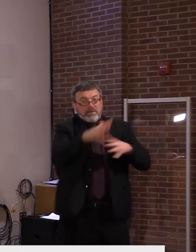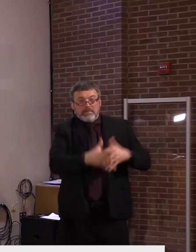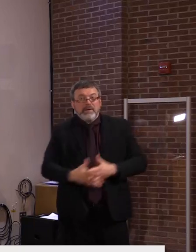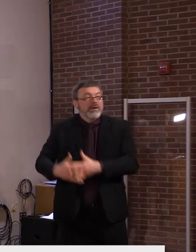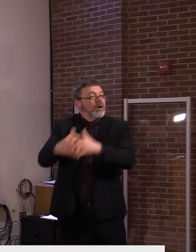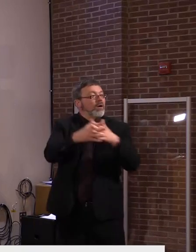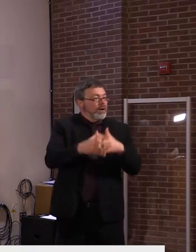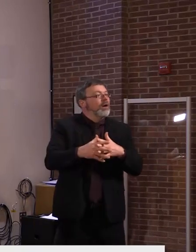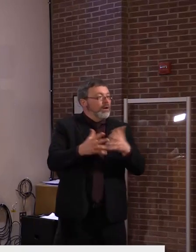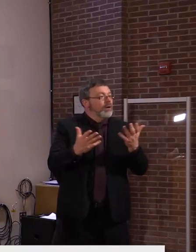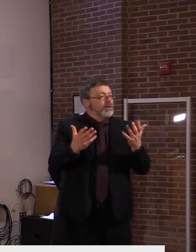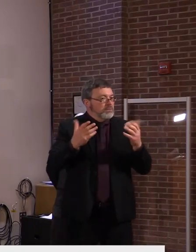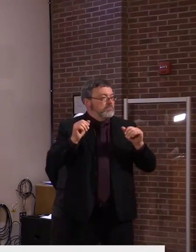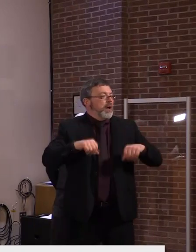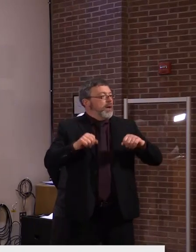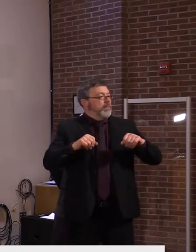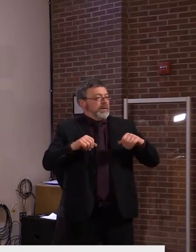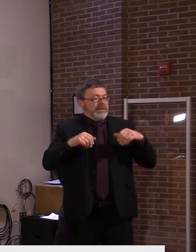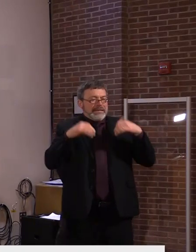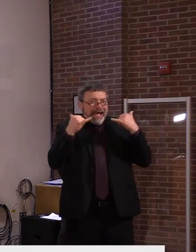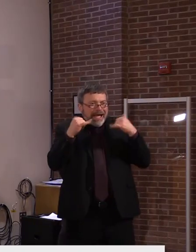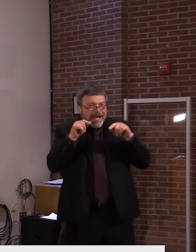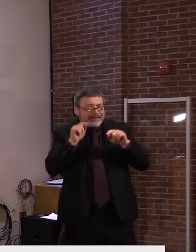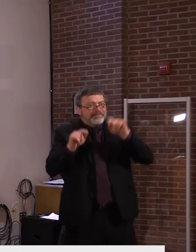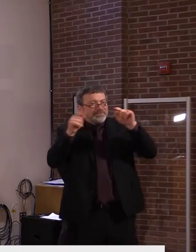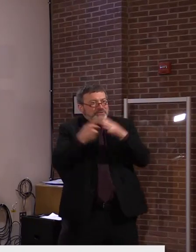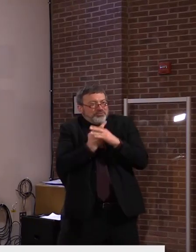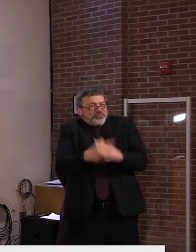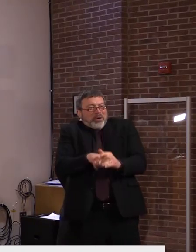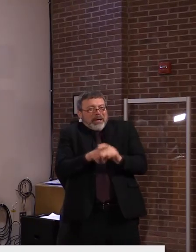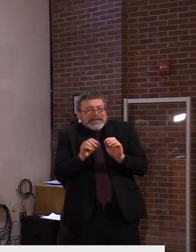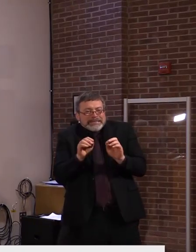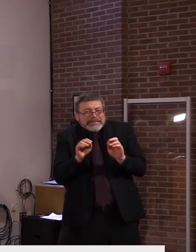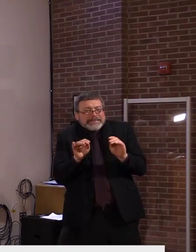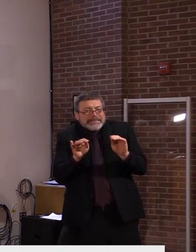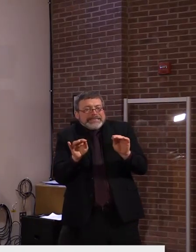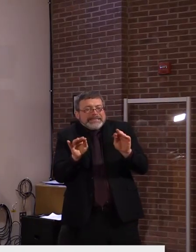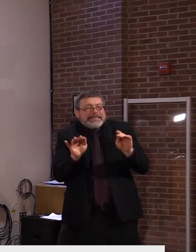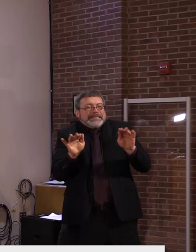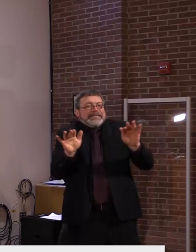well. But at this point in time, they're not part of a great supply chain.